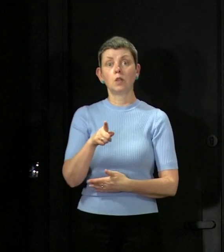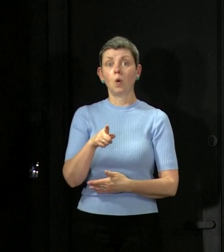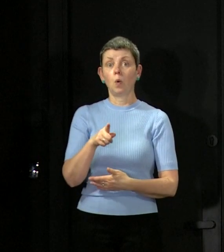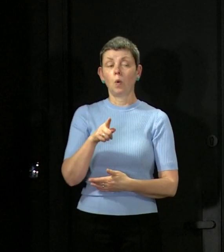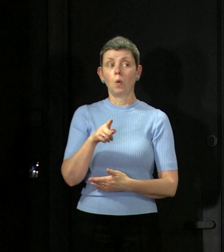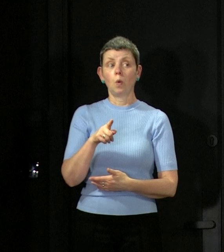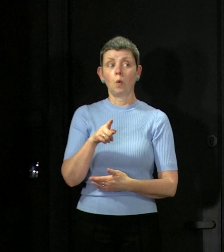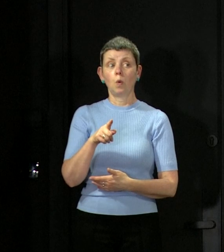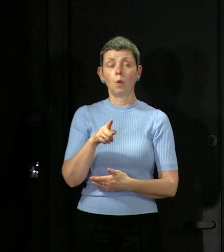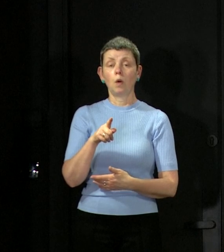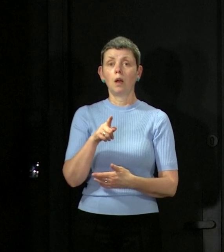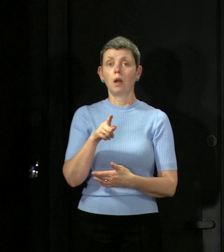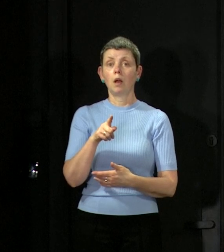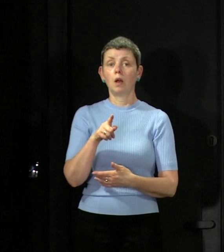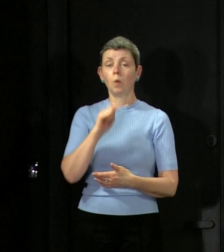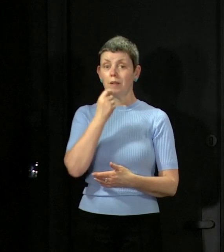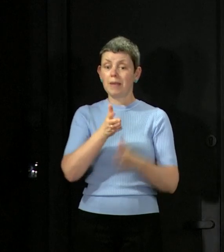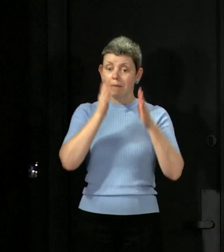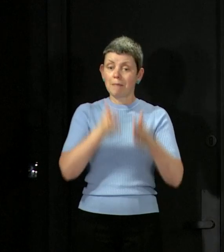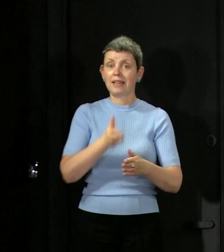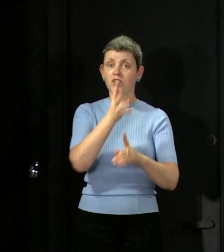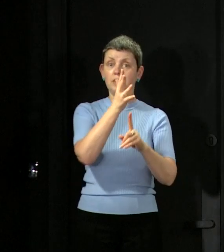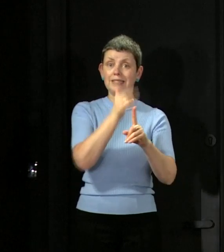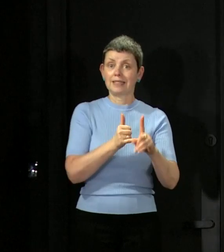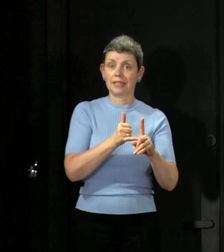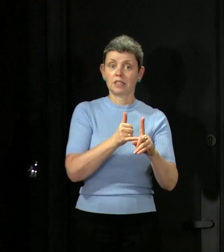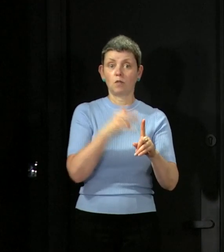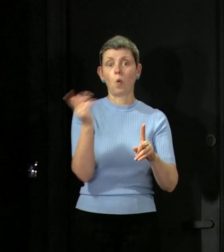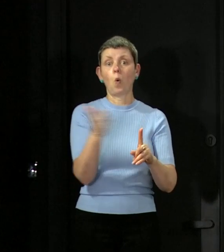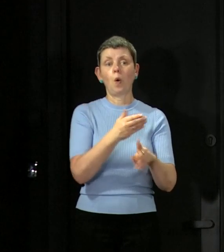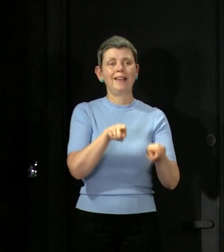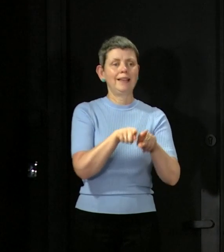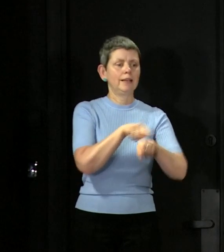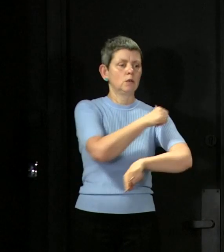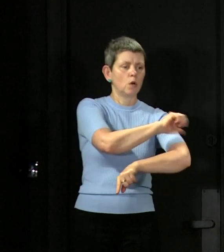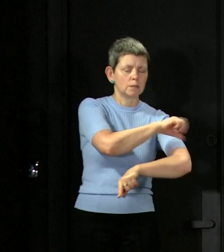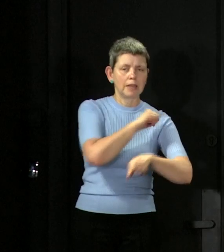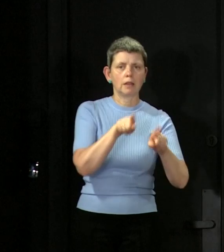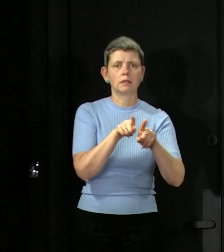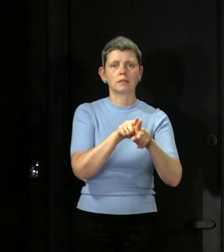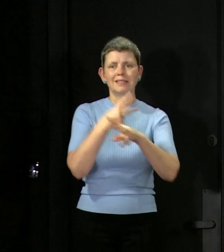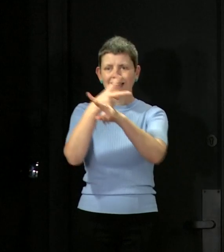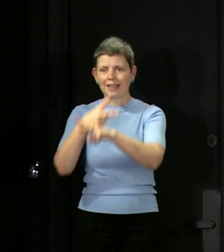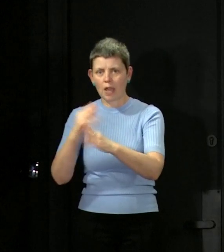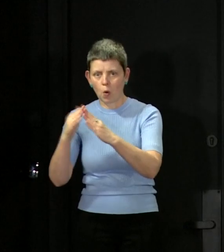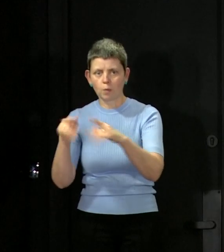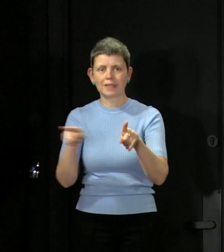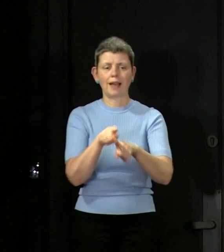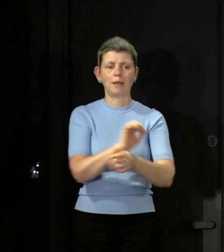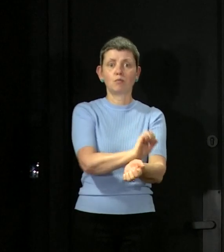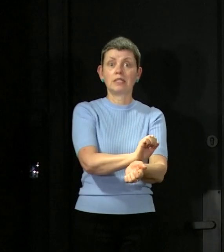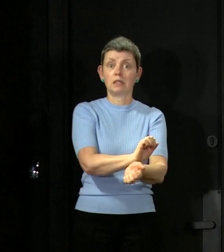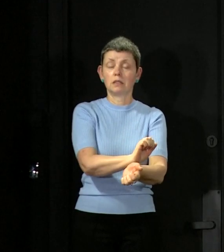those leaving institutions, including prisons, care homes and hospitals? Well, in terms of any